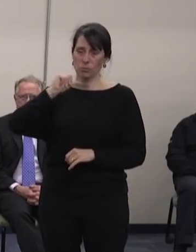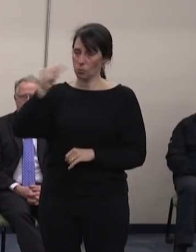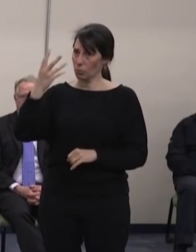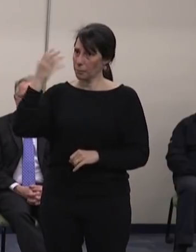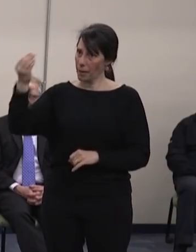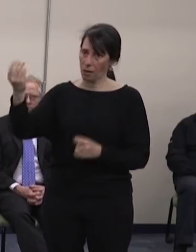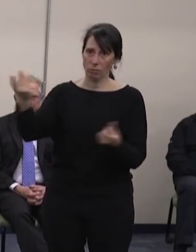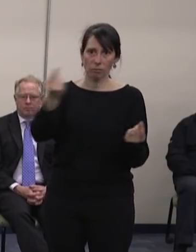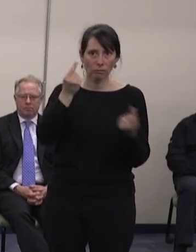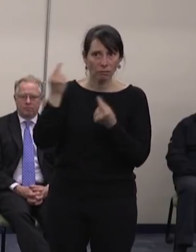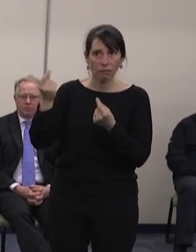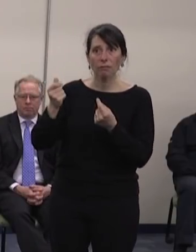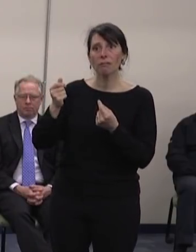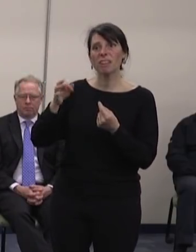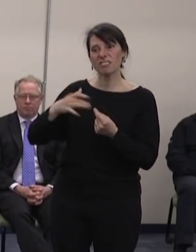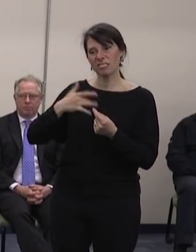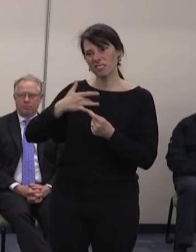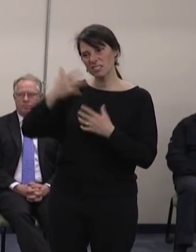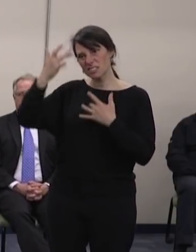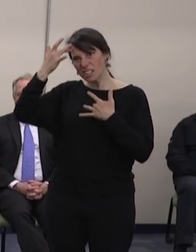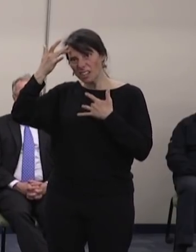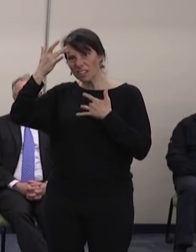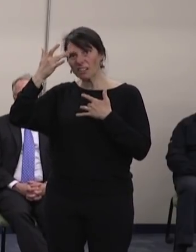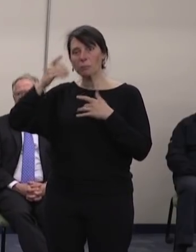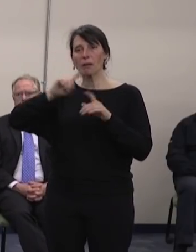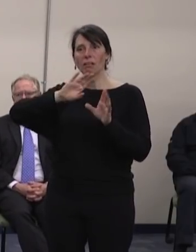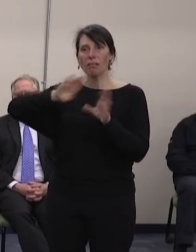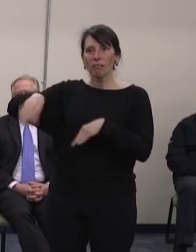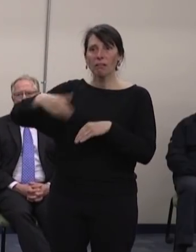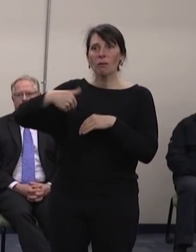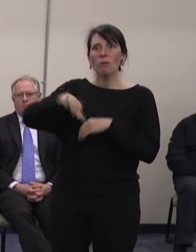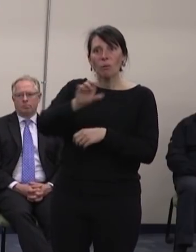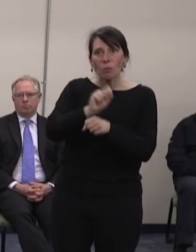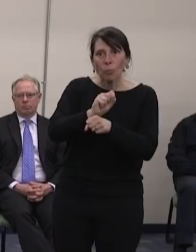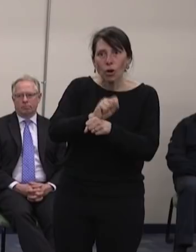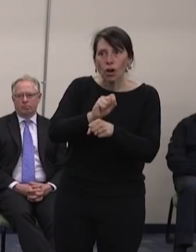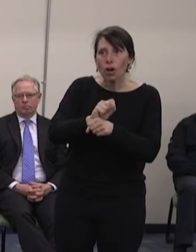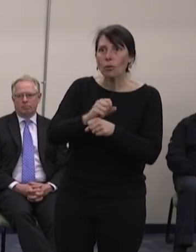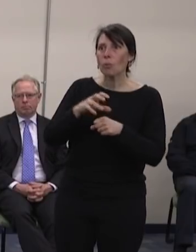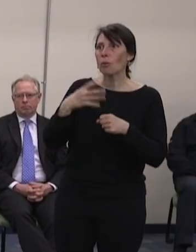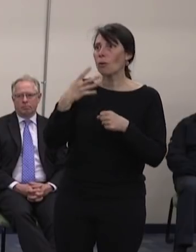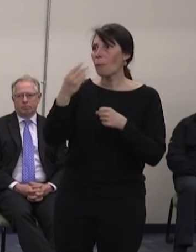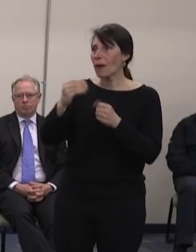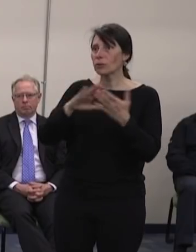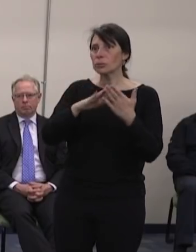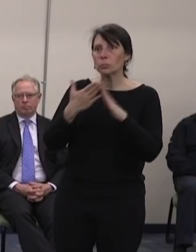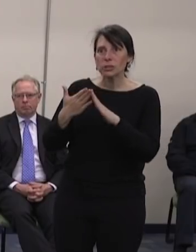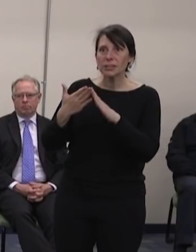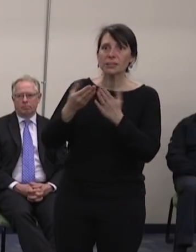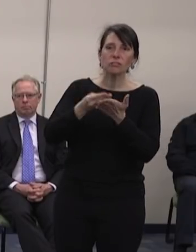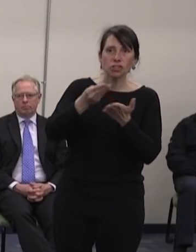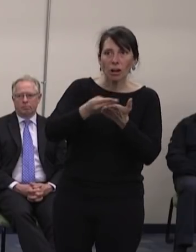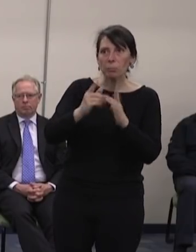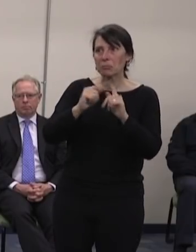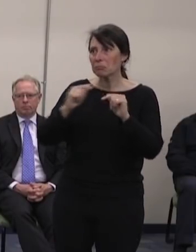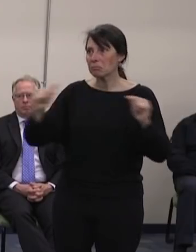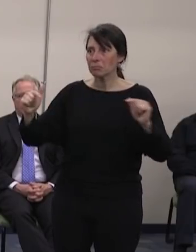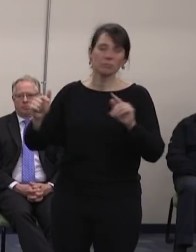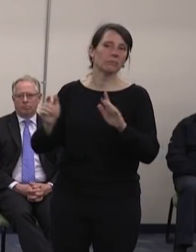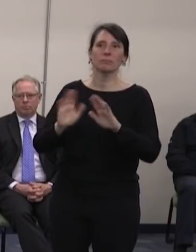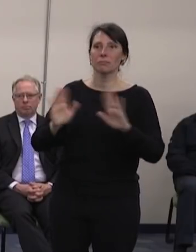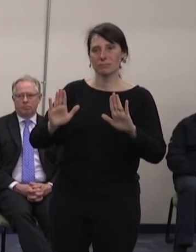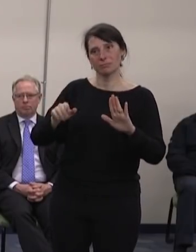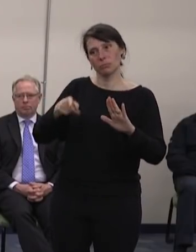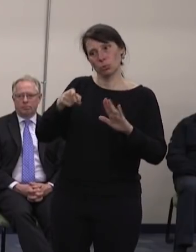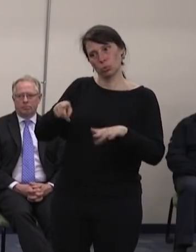By going to work or out into the community when you are sick, you are exposing everyone around you to your germs, including